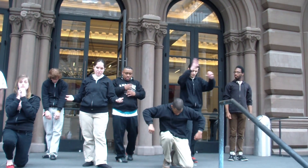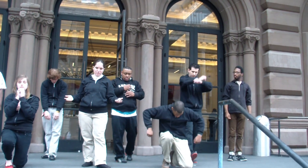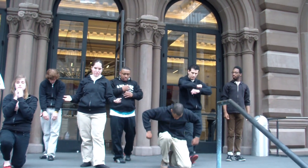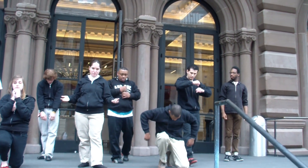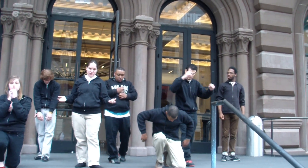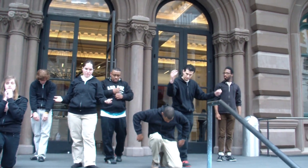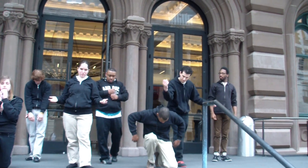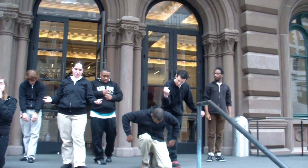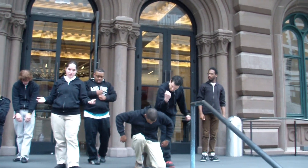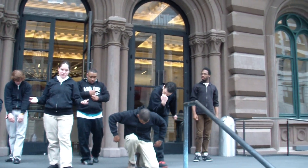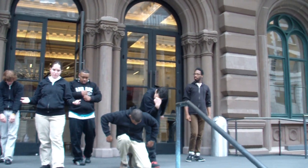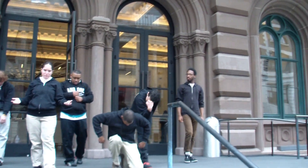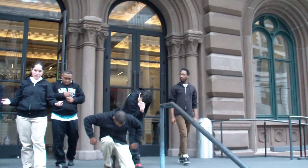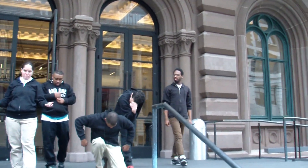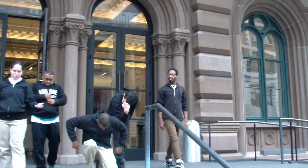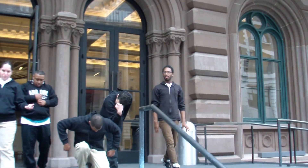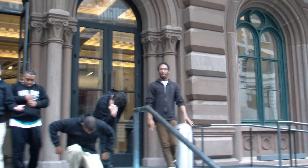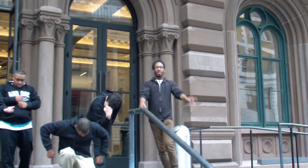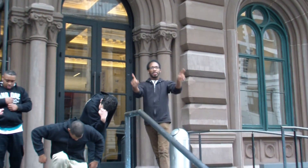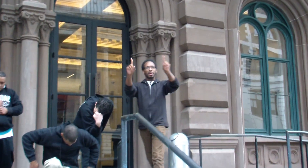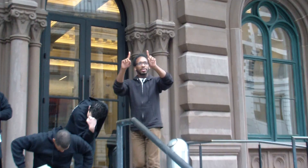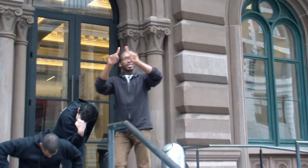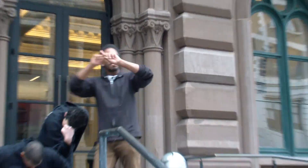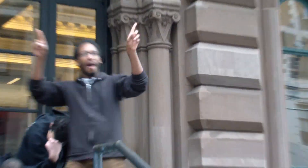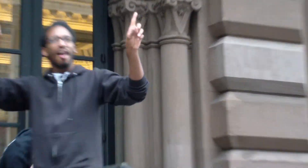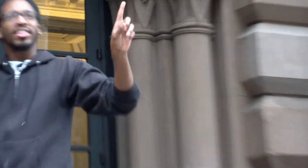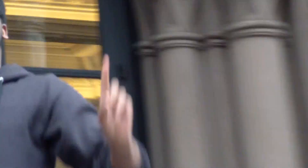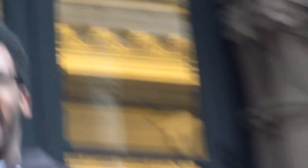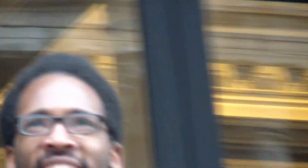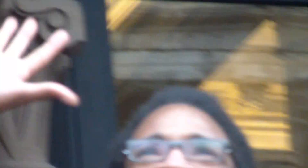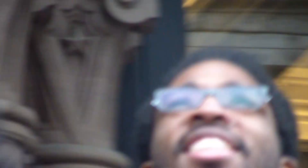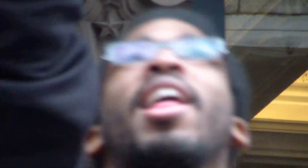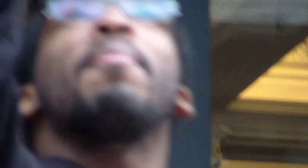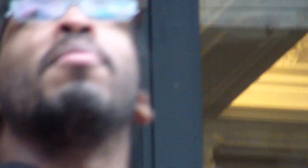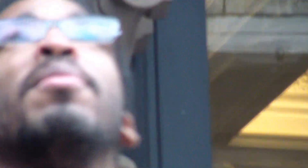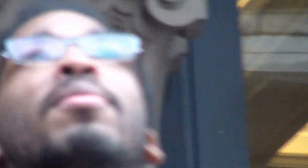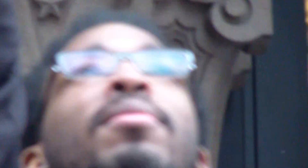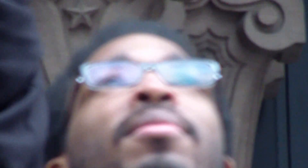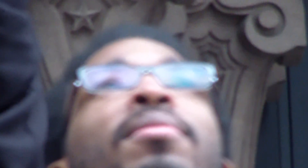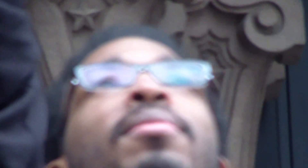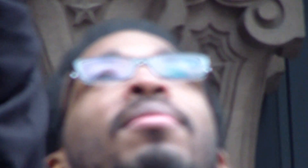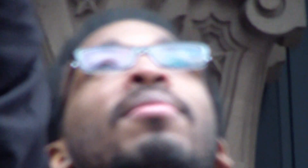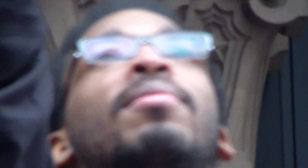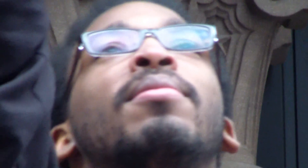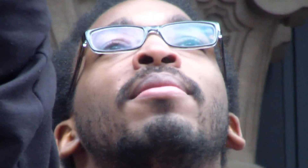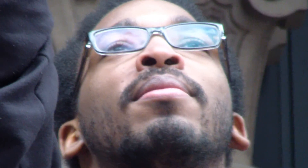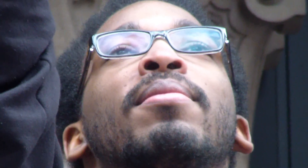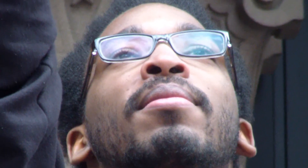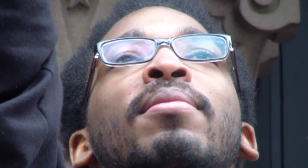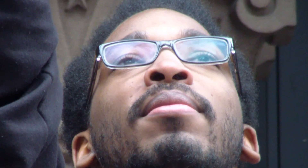Dreams. Dreams. Frozen with snow, so hold fast.